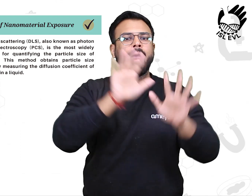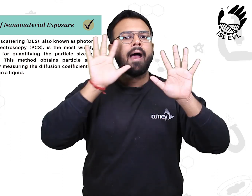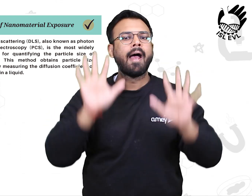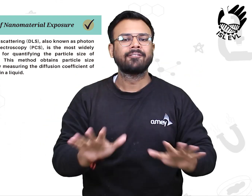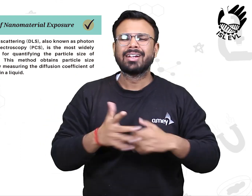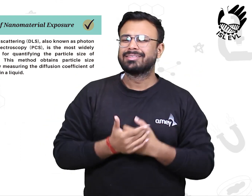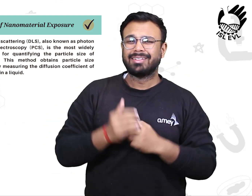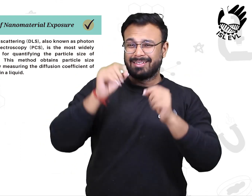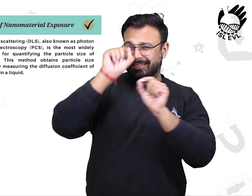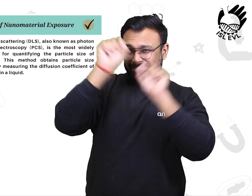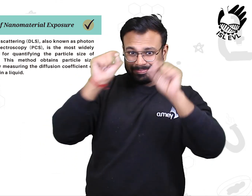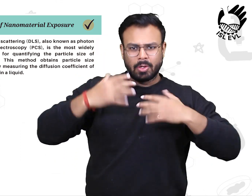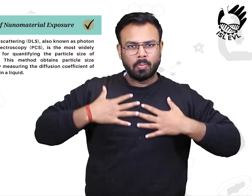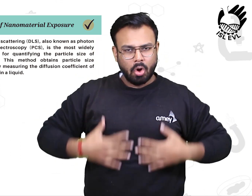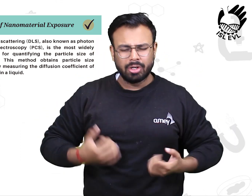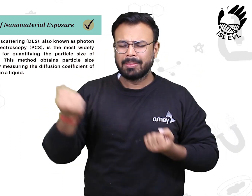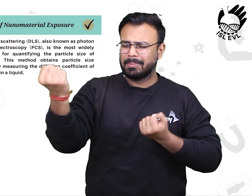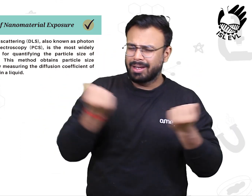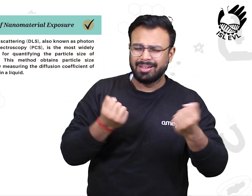for quantifying the particle size